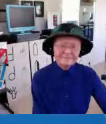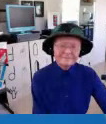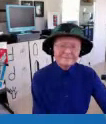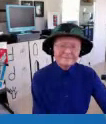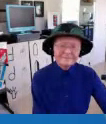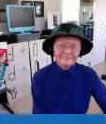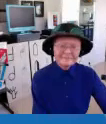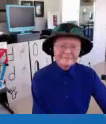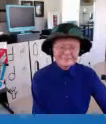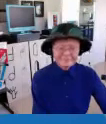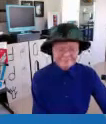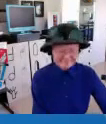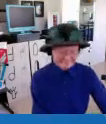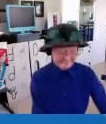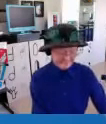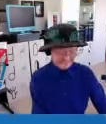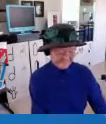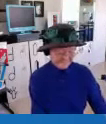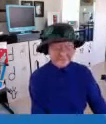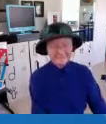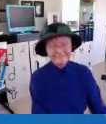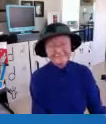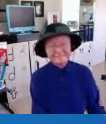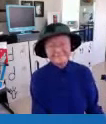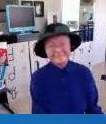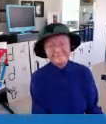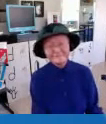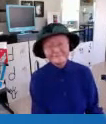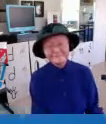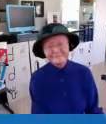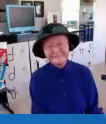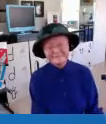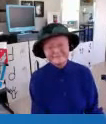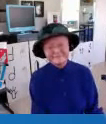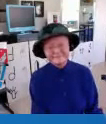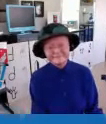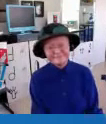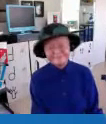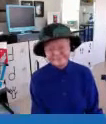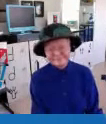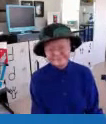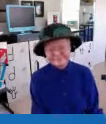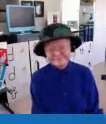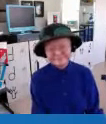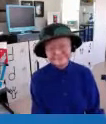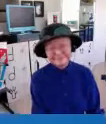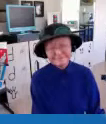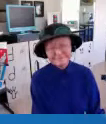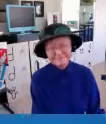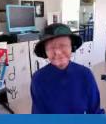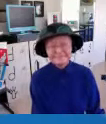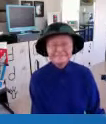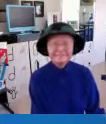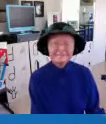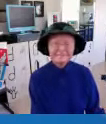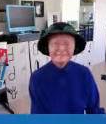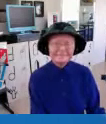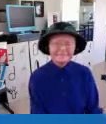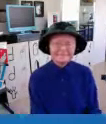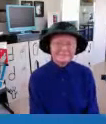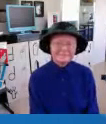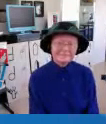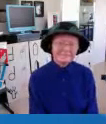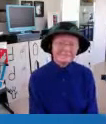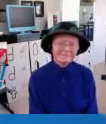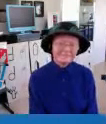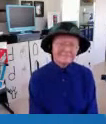languages, 15,000 signs by October of 2017. We are probably going to have more than 15 languages, but we only